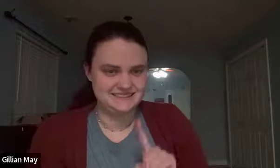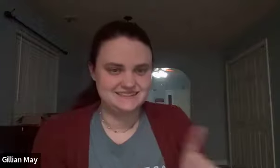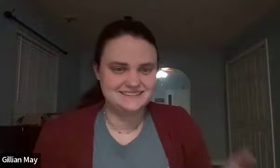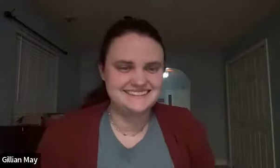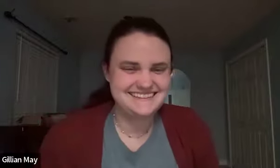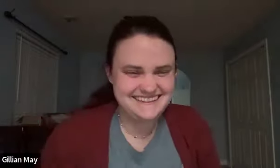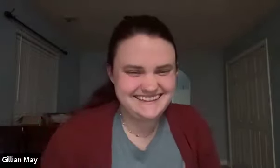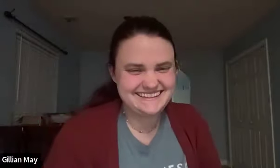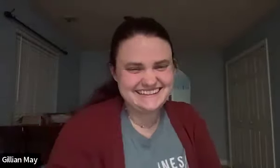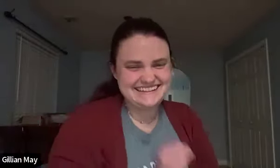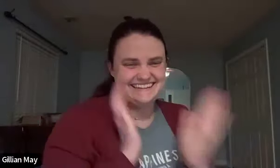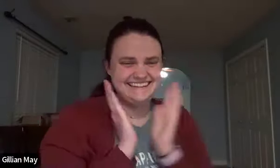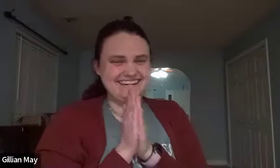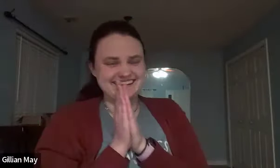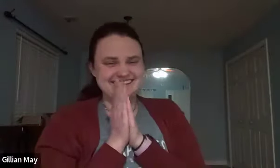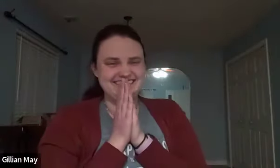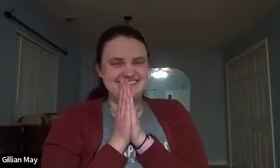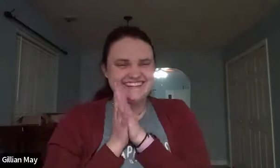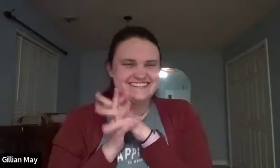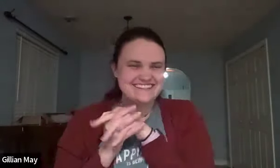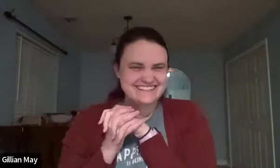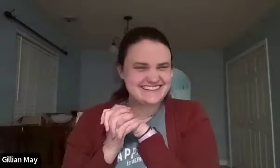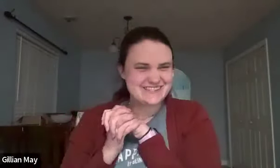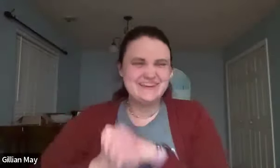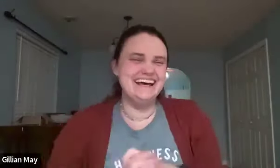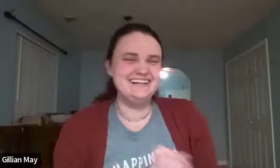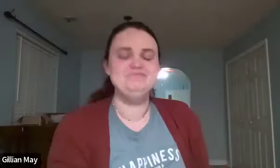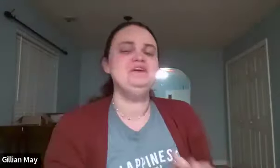Z. Yay! Oh my gosh, you guys did awesome.